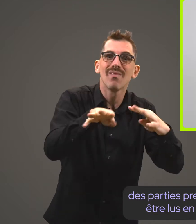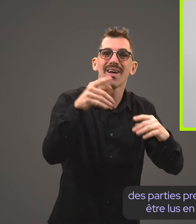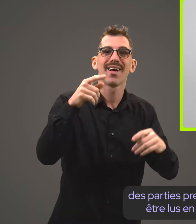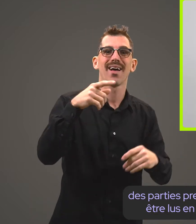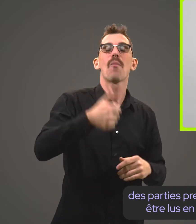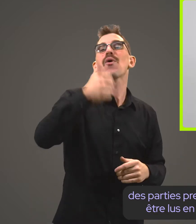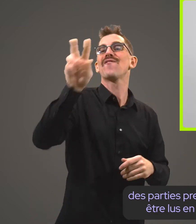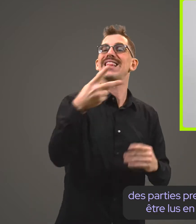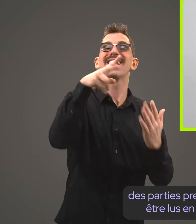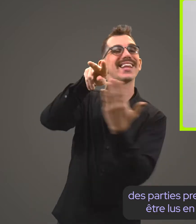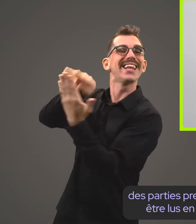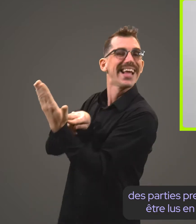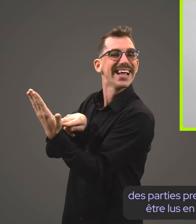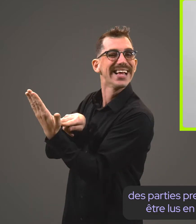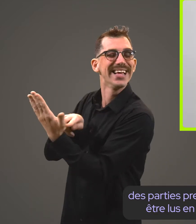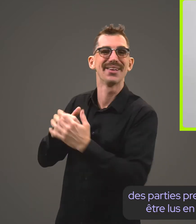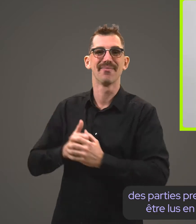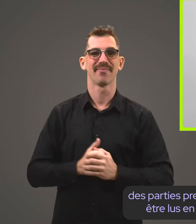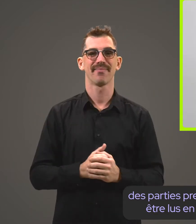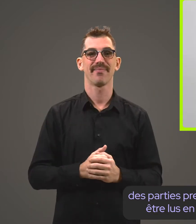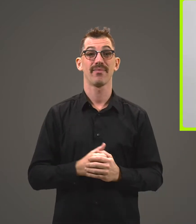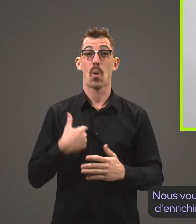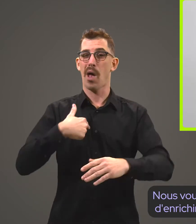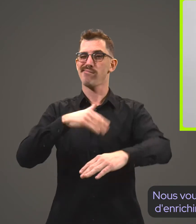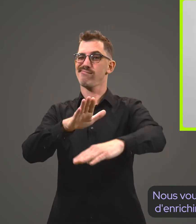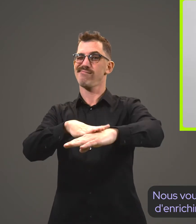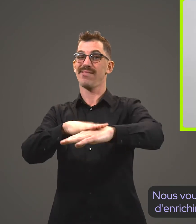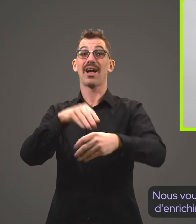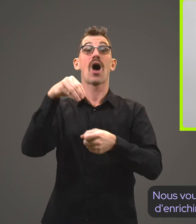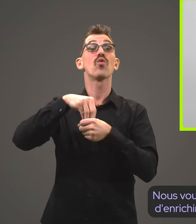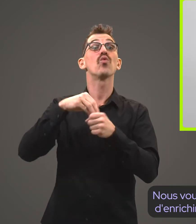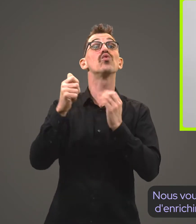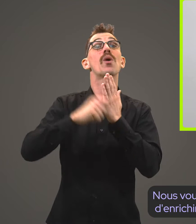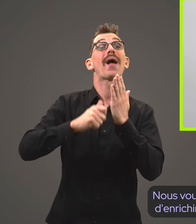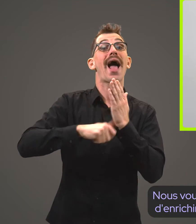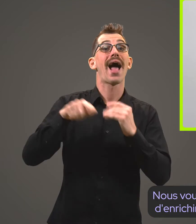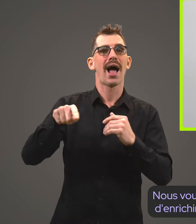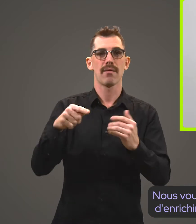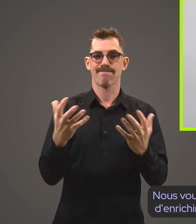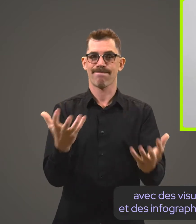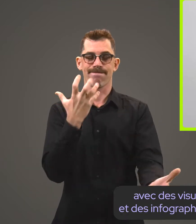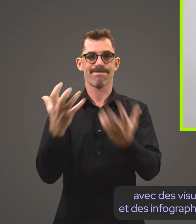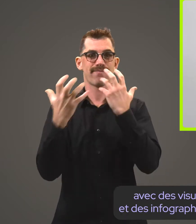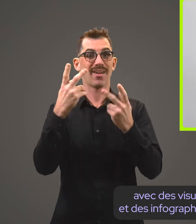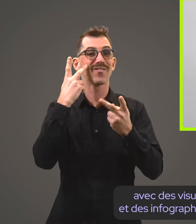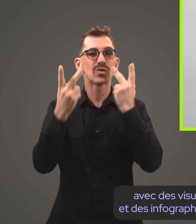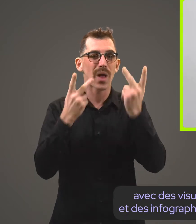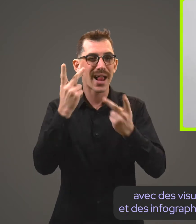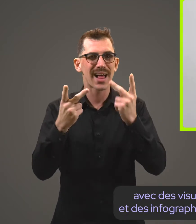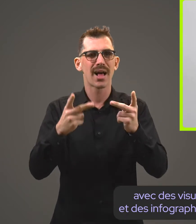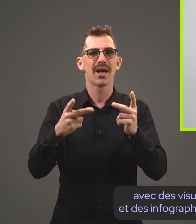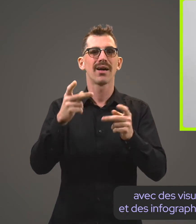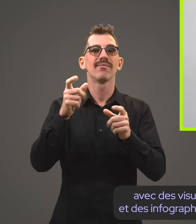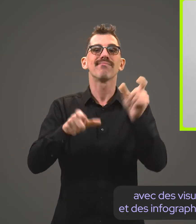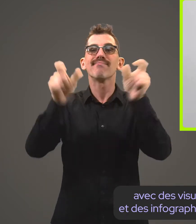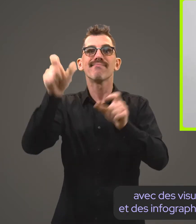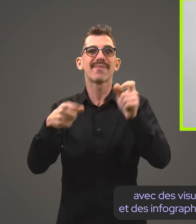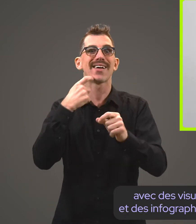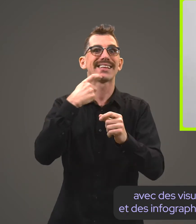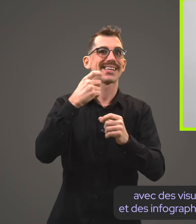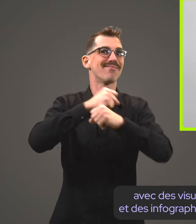as they can be read in a very short amount of time. We recommend enhancing your document with easy-to-understand